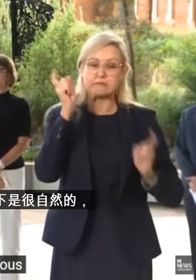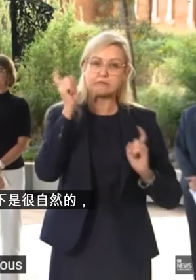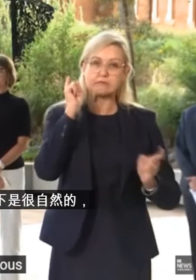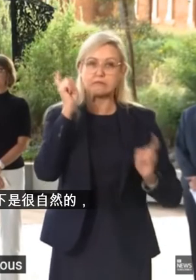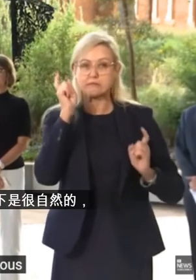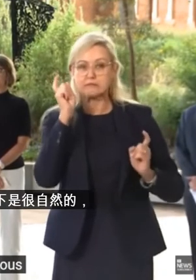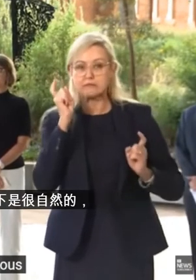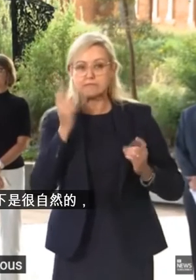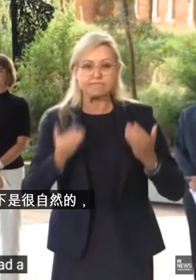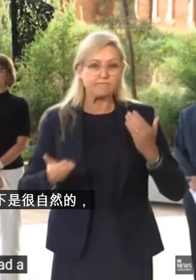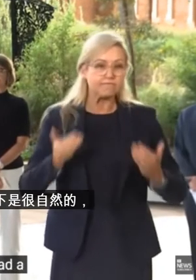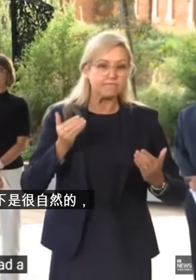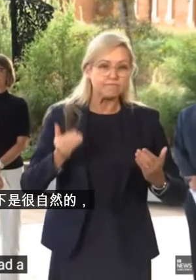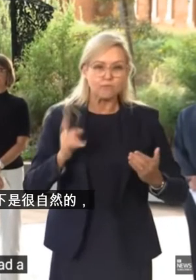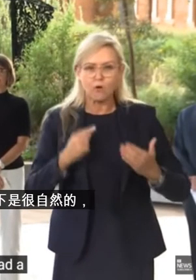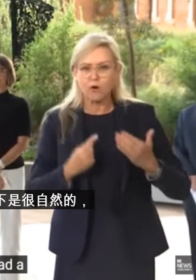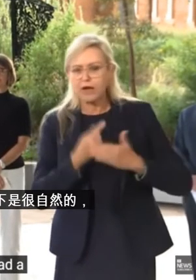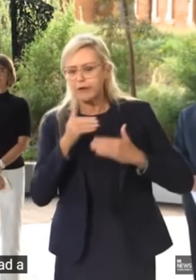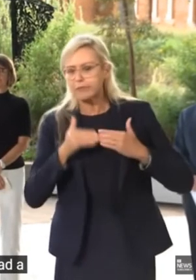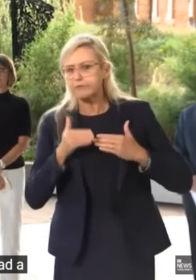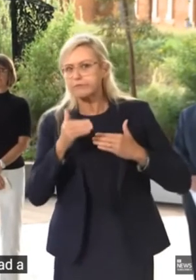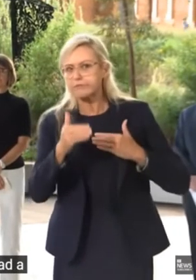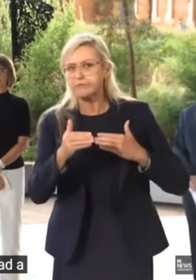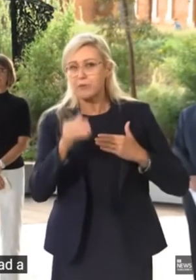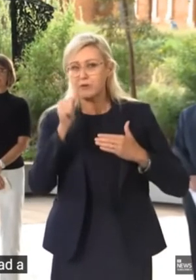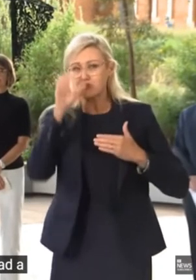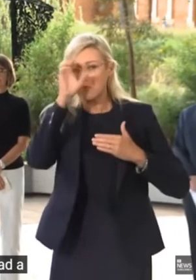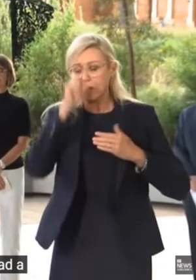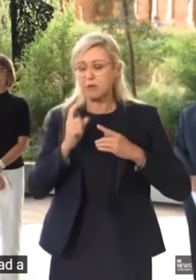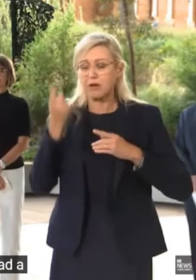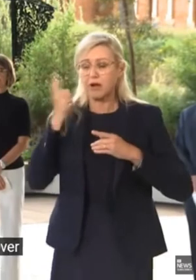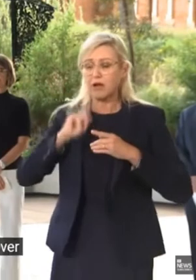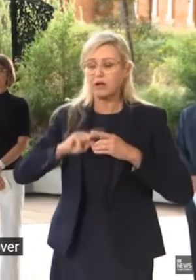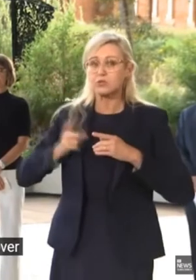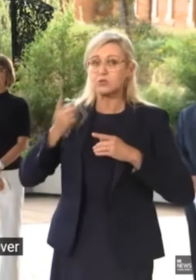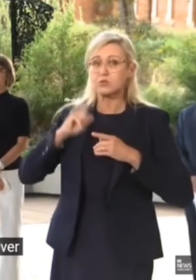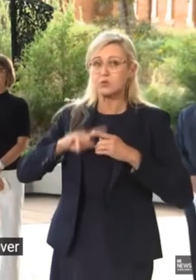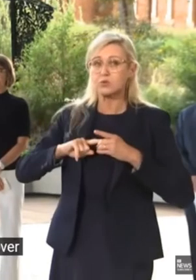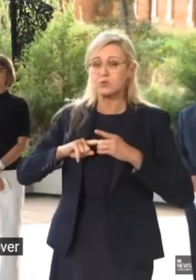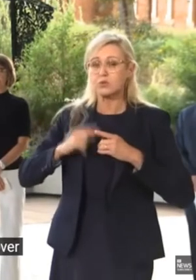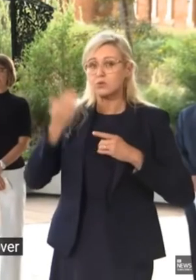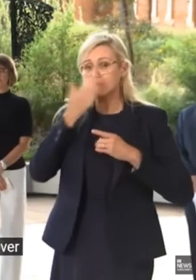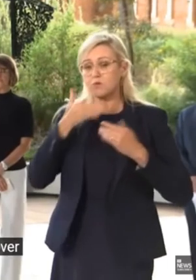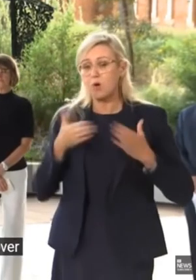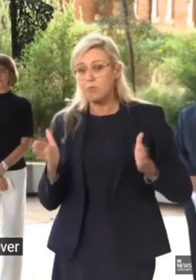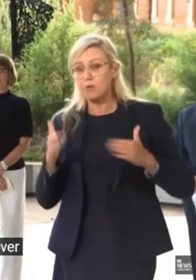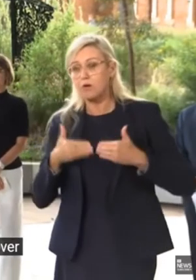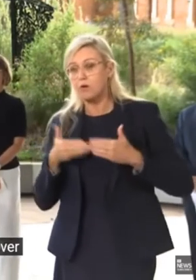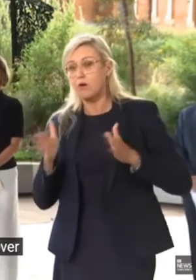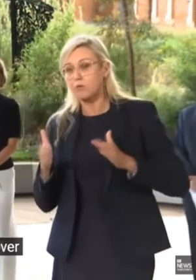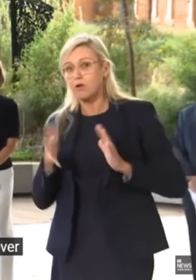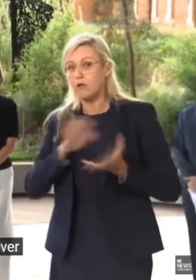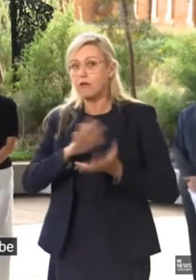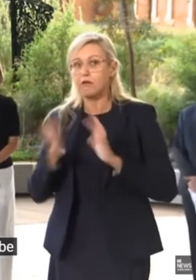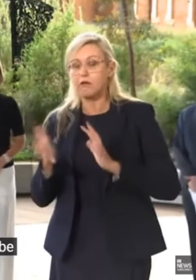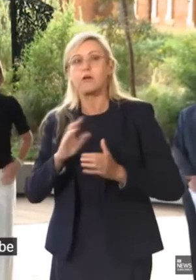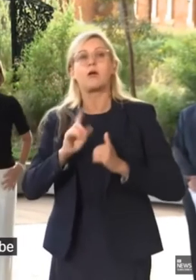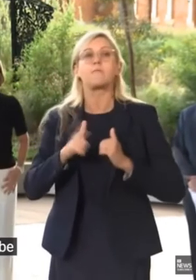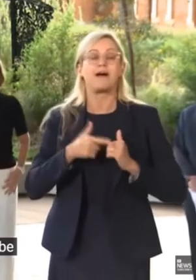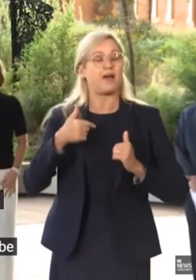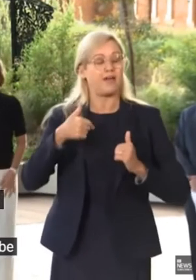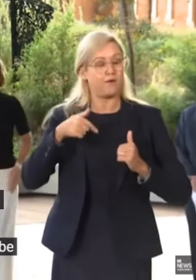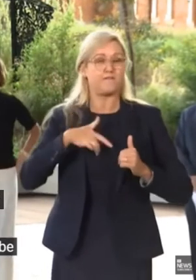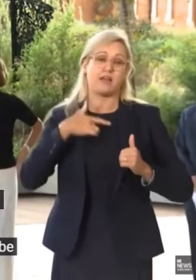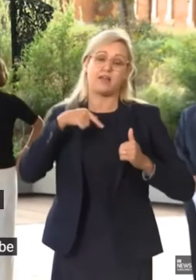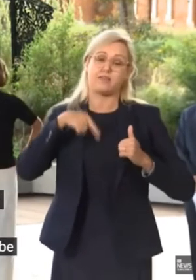where we've had a disrupted schooling over the last 2 years, but there will be less disruption under the plans we